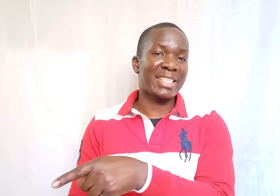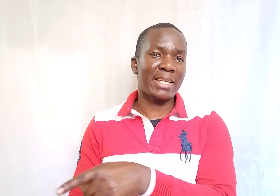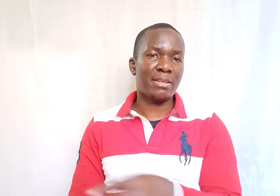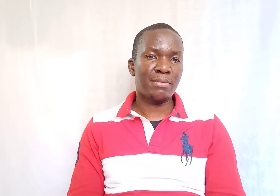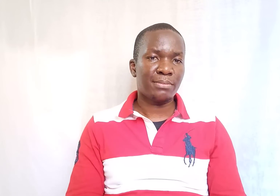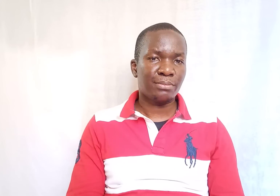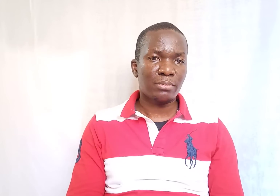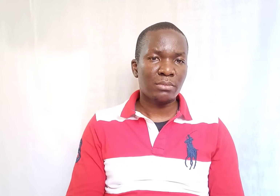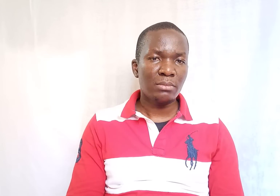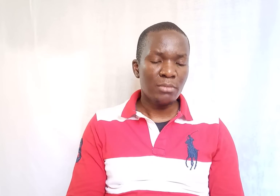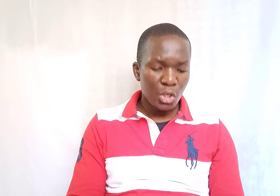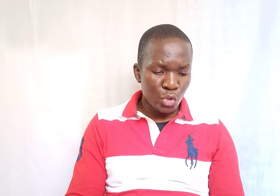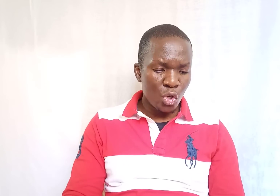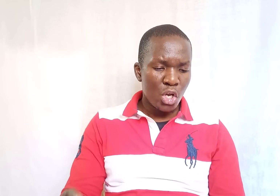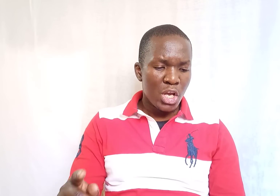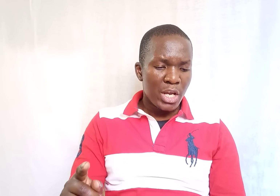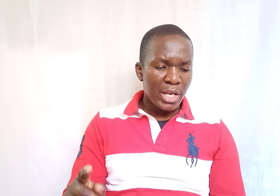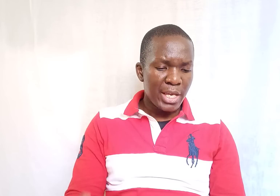son. So if